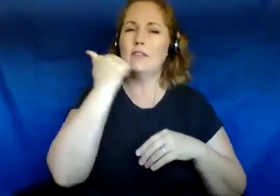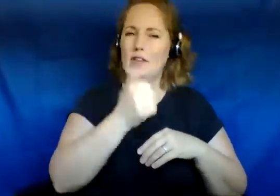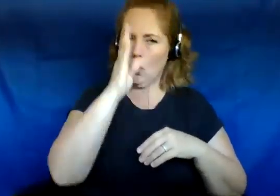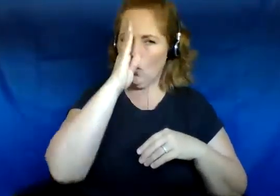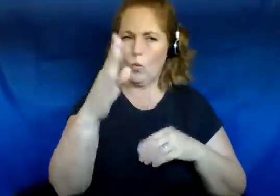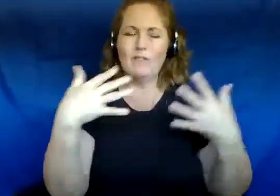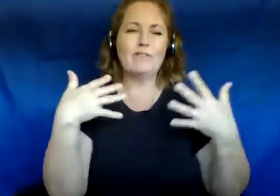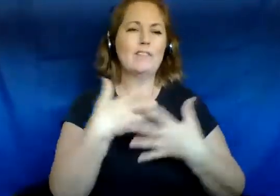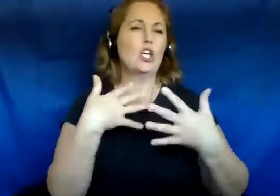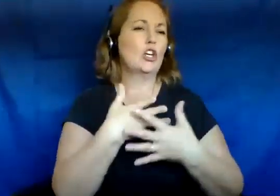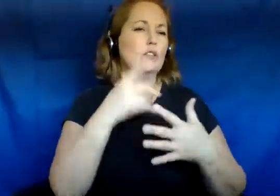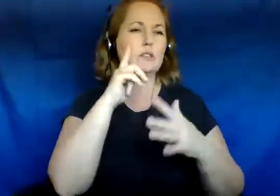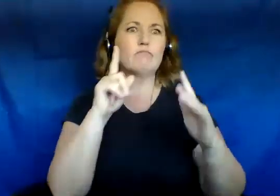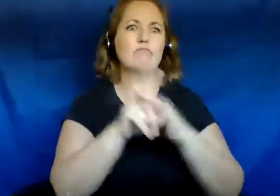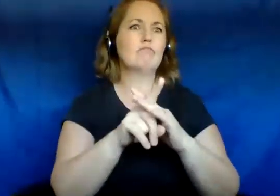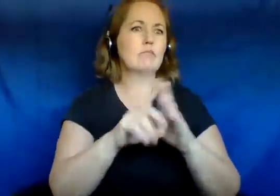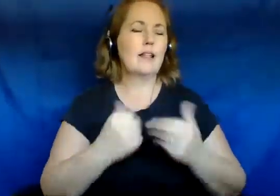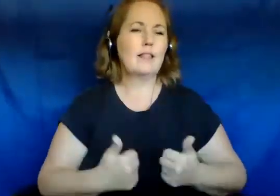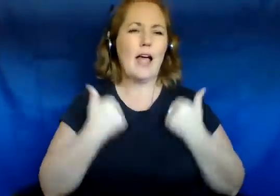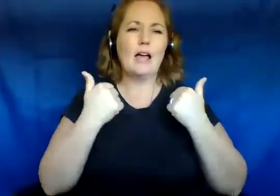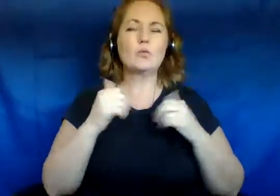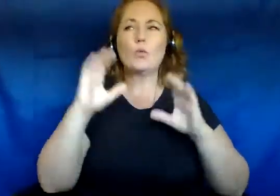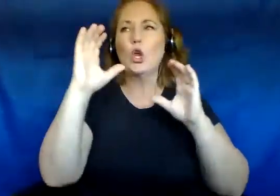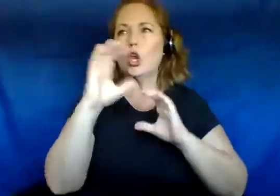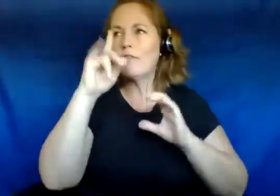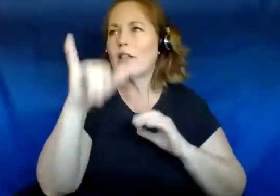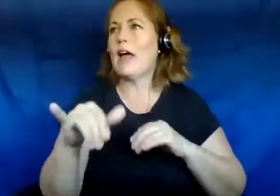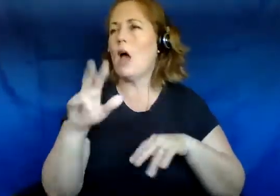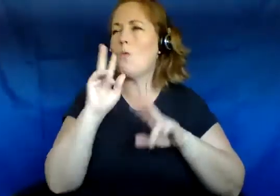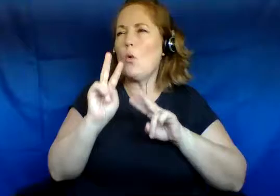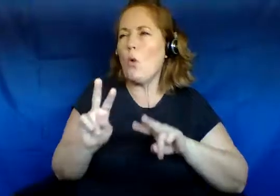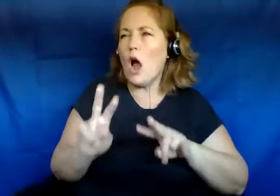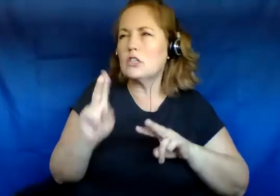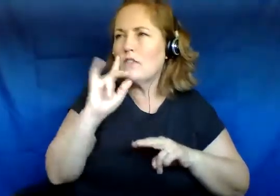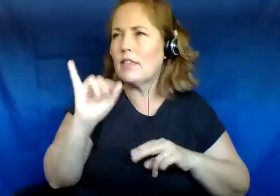fears come up in our lives. We look for them. We watch for them.